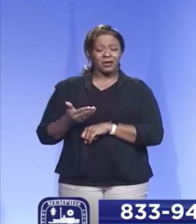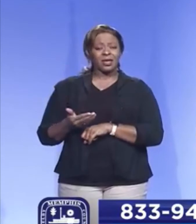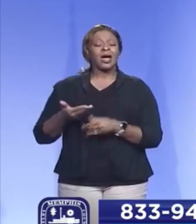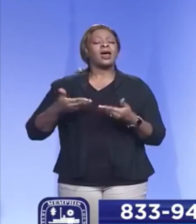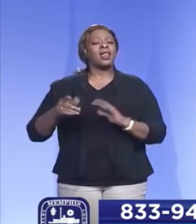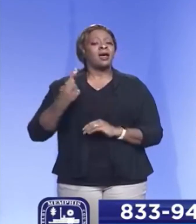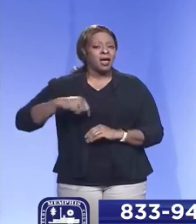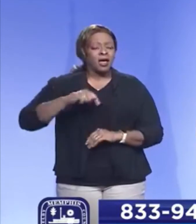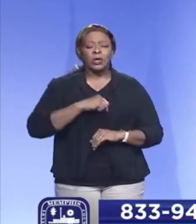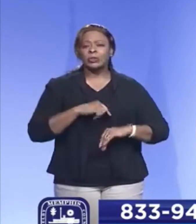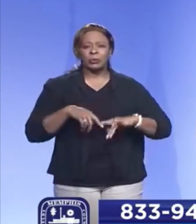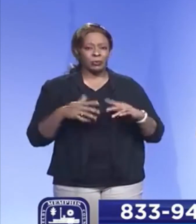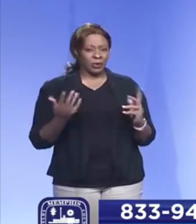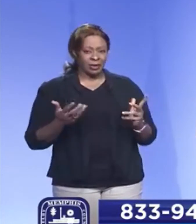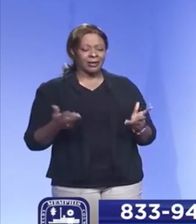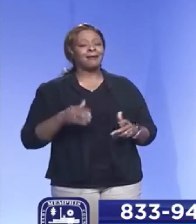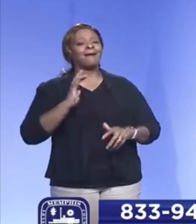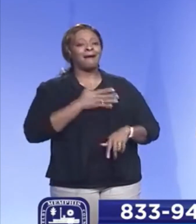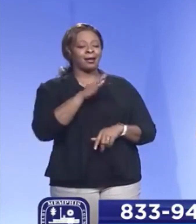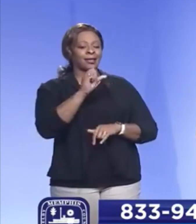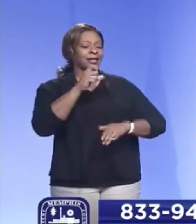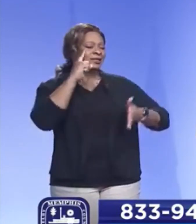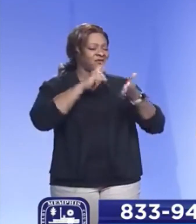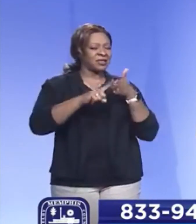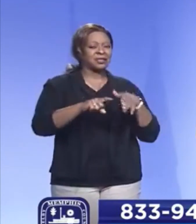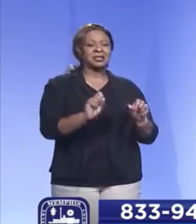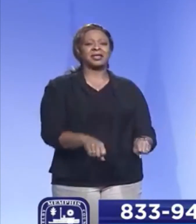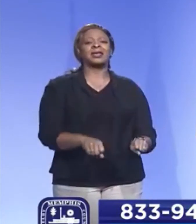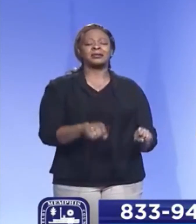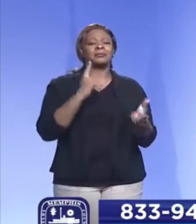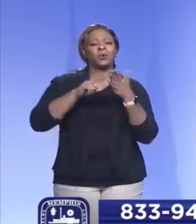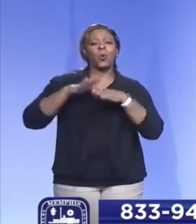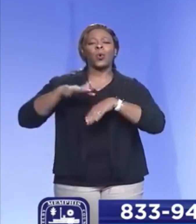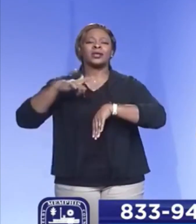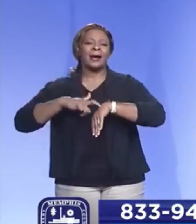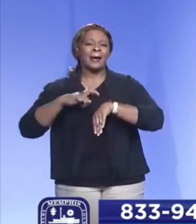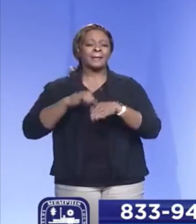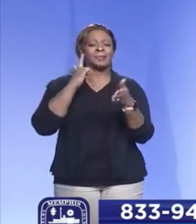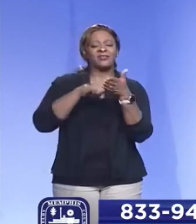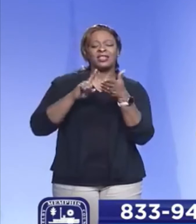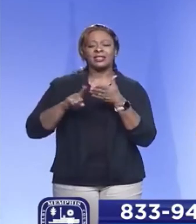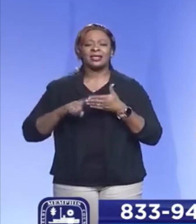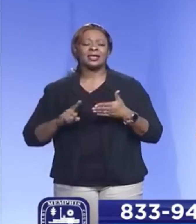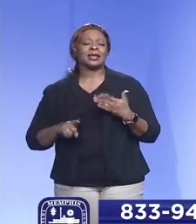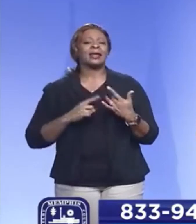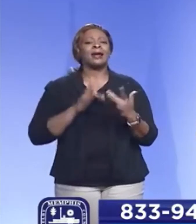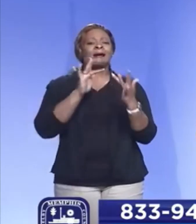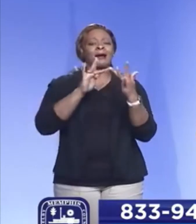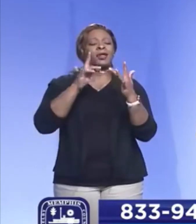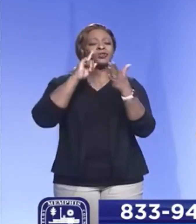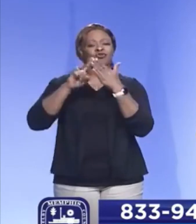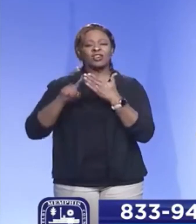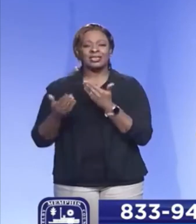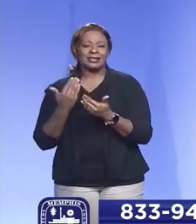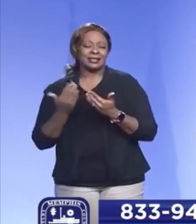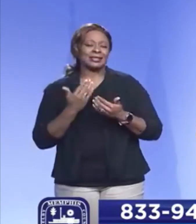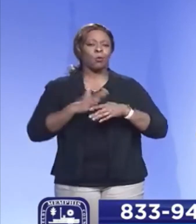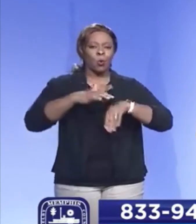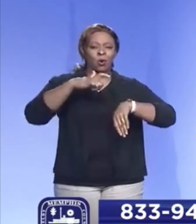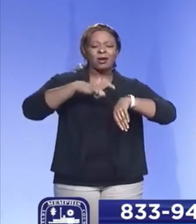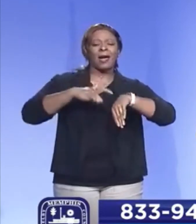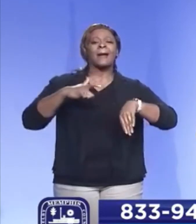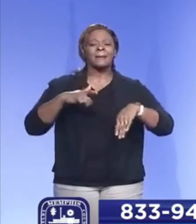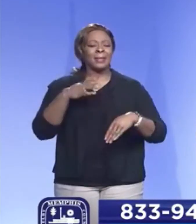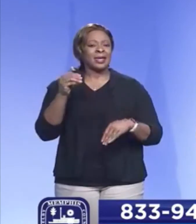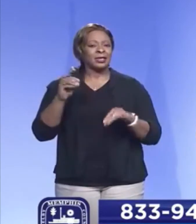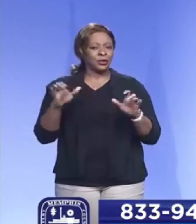allows us to do our case investigations in a timely manner, work on contact tracing in a very timely manner, and